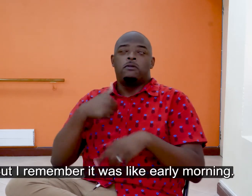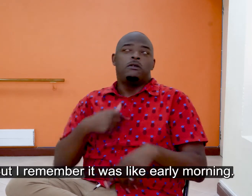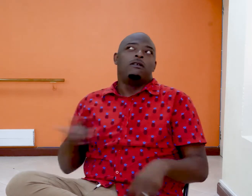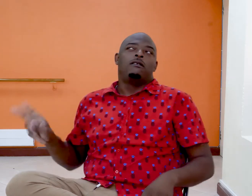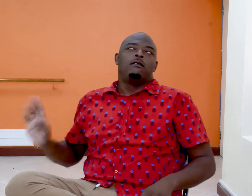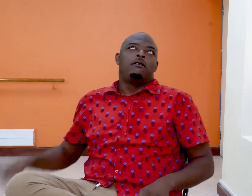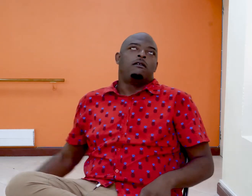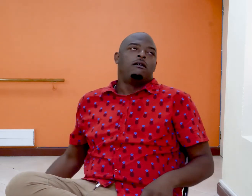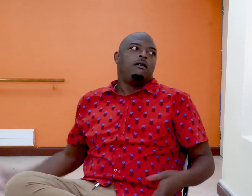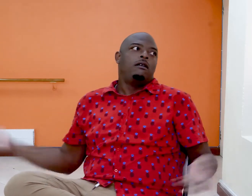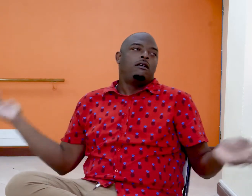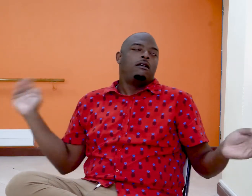morning.